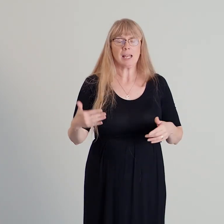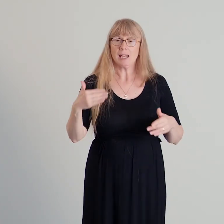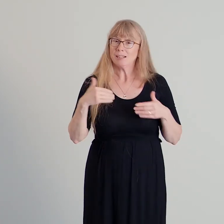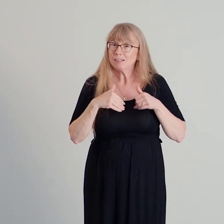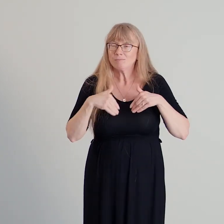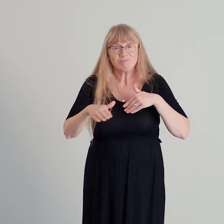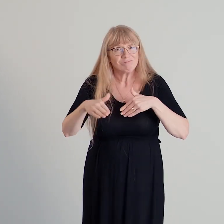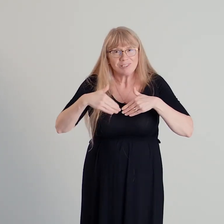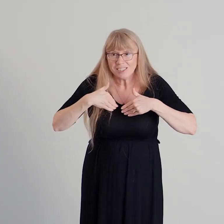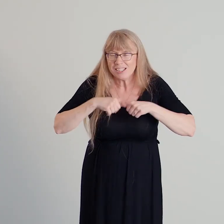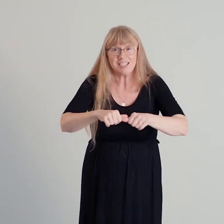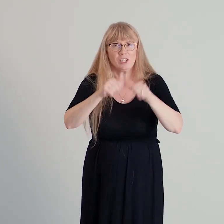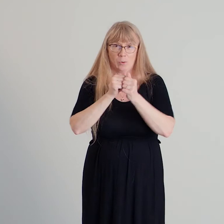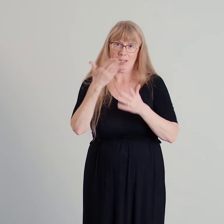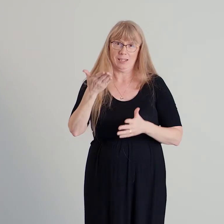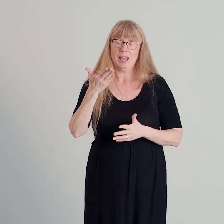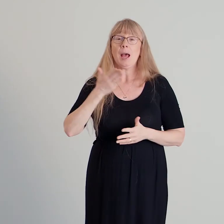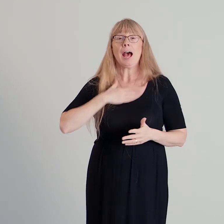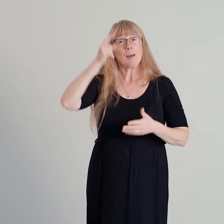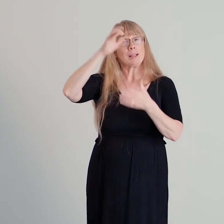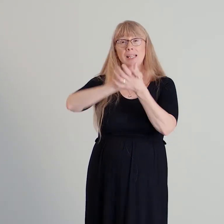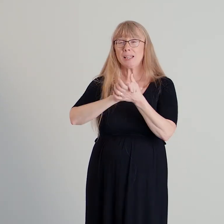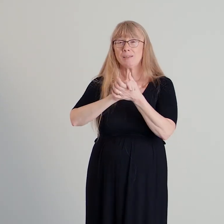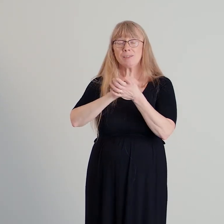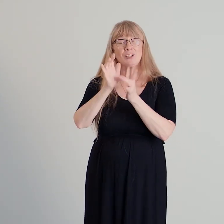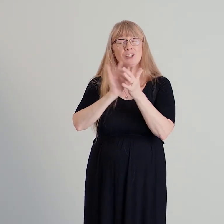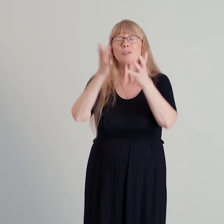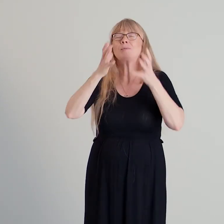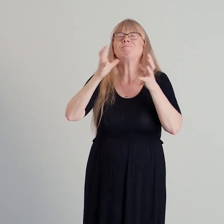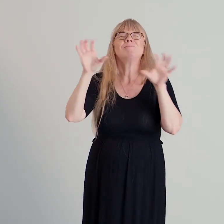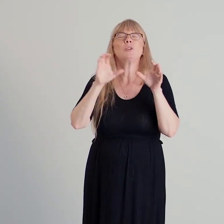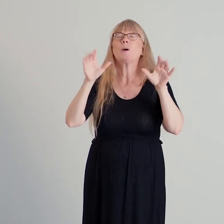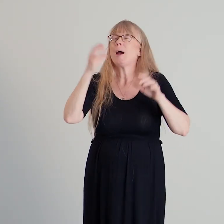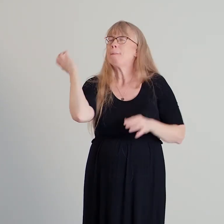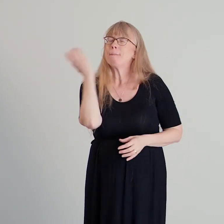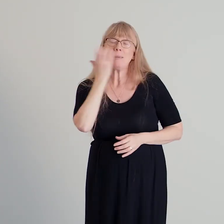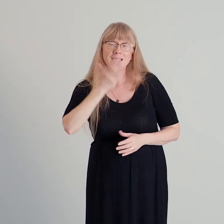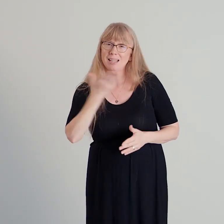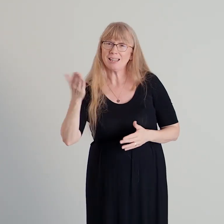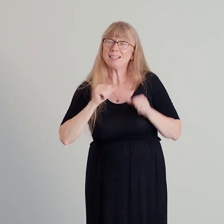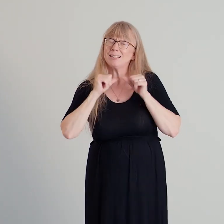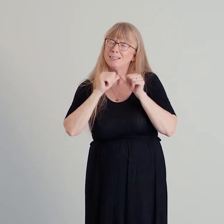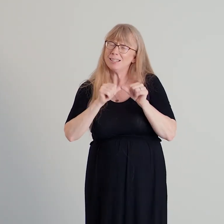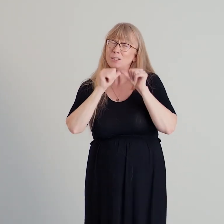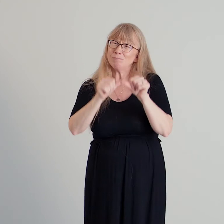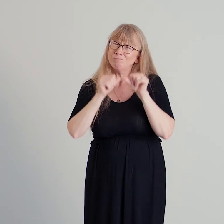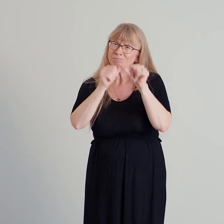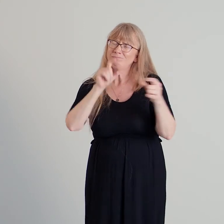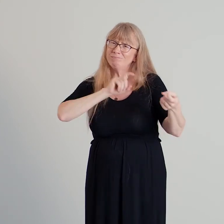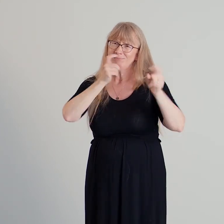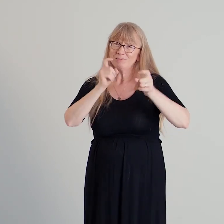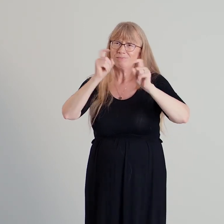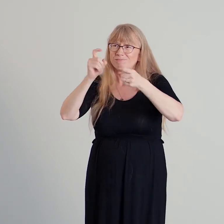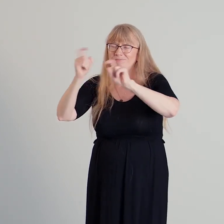it. I believe that the Lord Jesus Christ wants to do amazing things and continuing to change us so that our